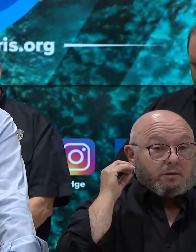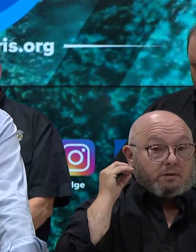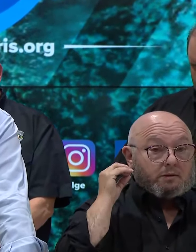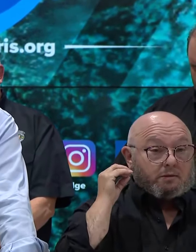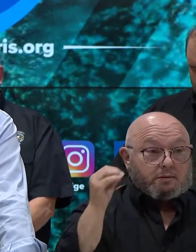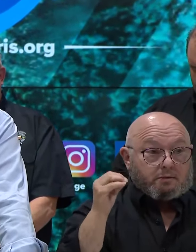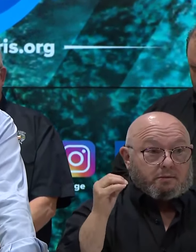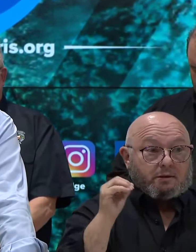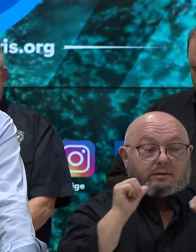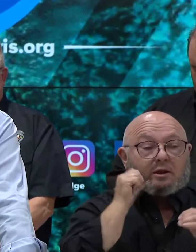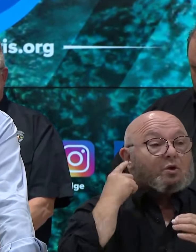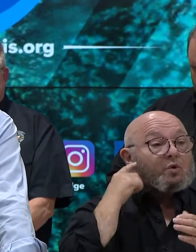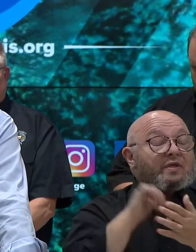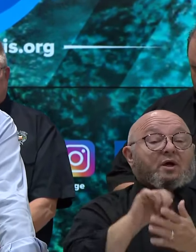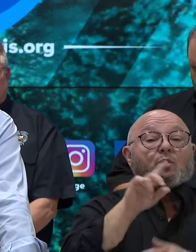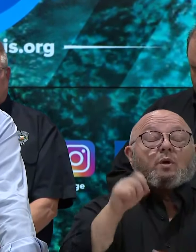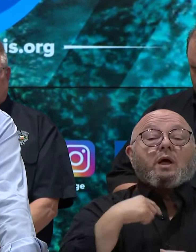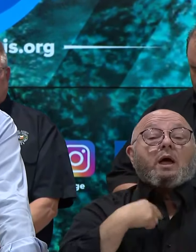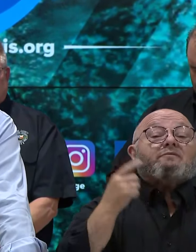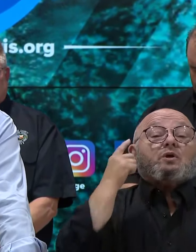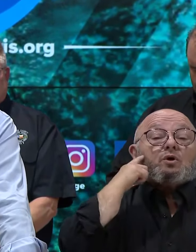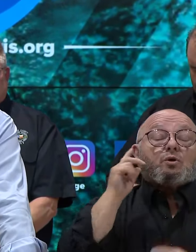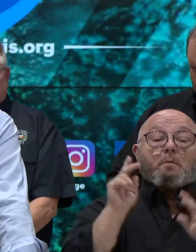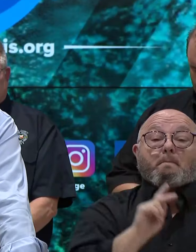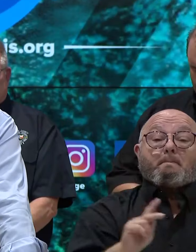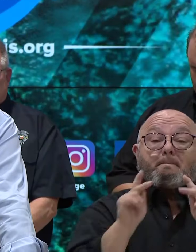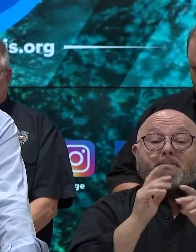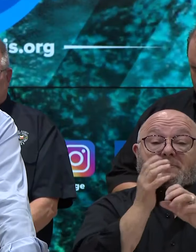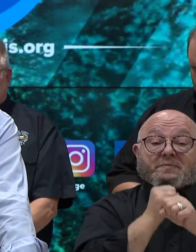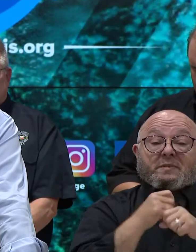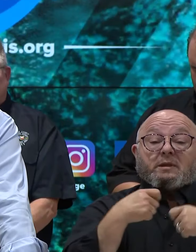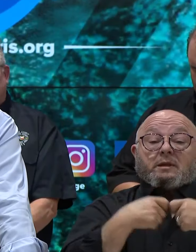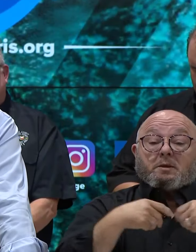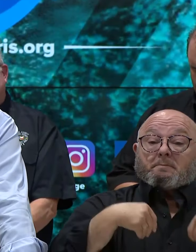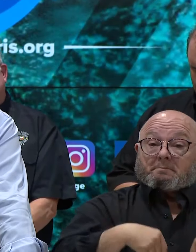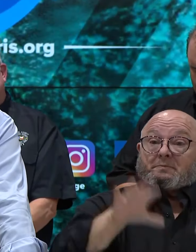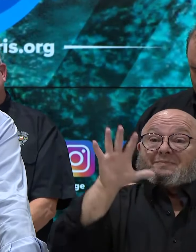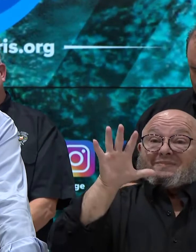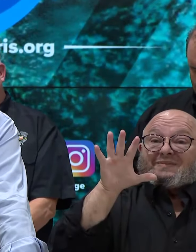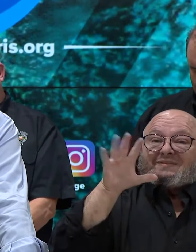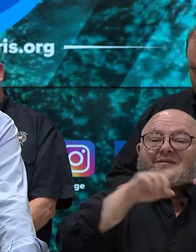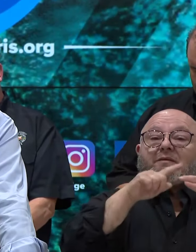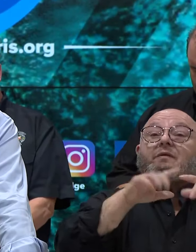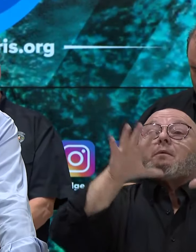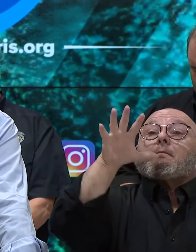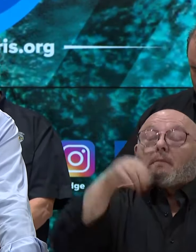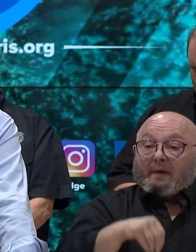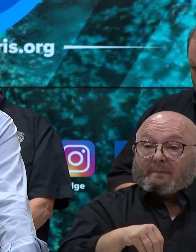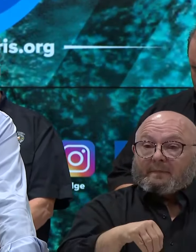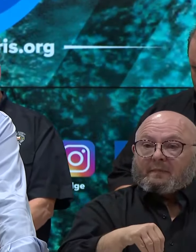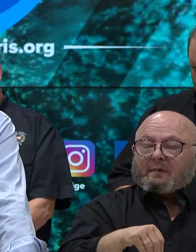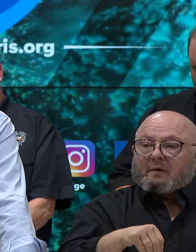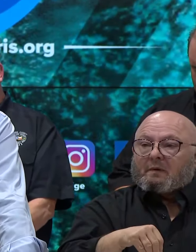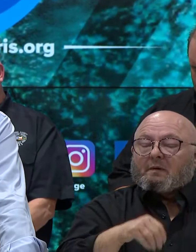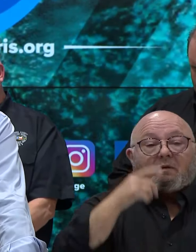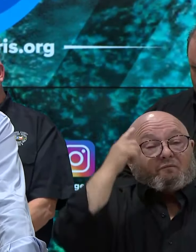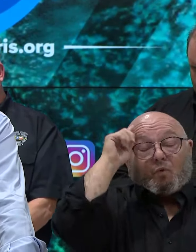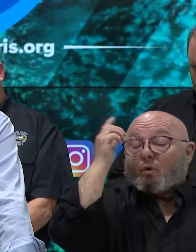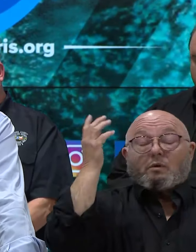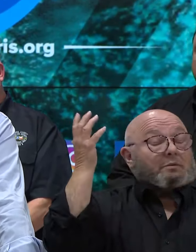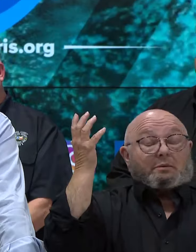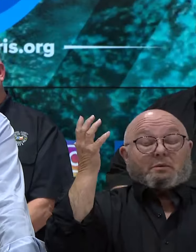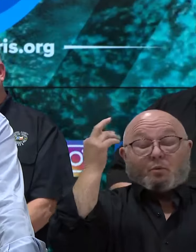I haven't heard that question, but what I've heard is people get their power back on and then they lose it for whatever